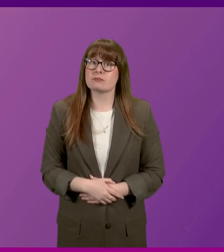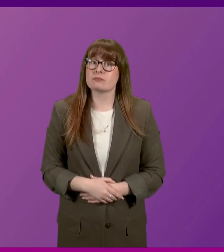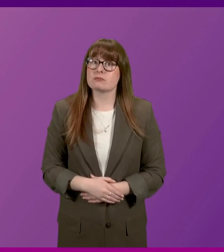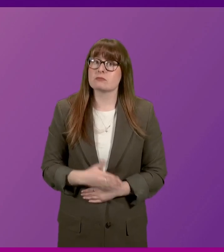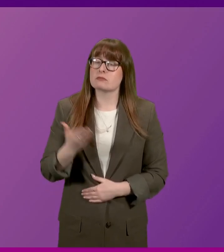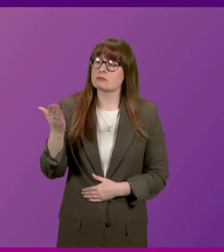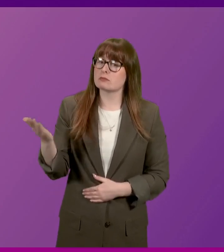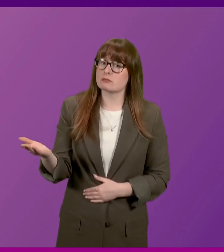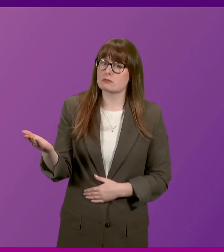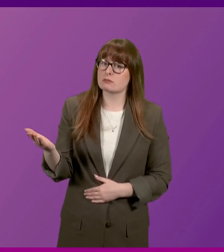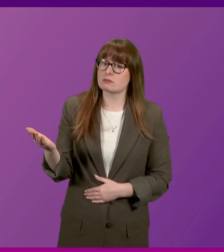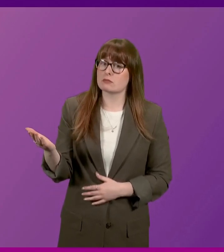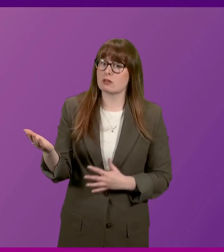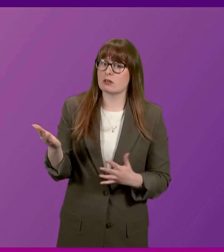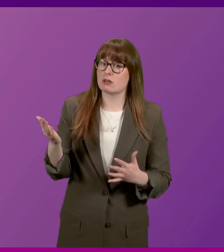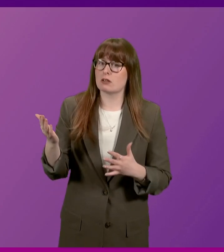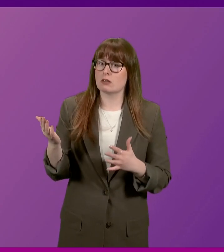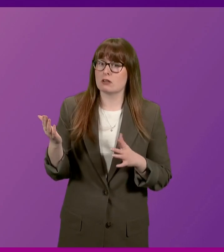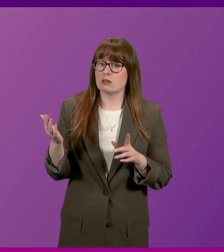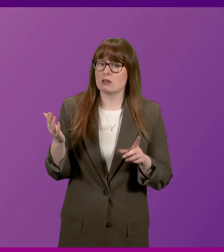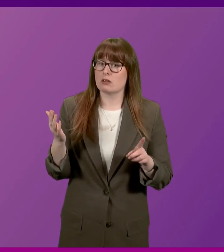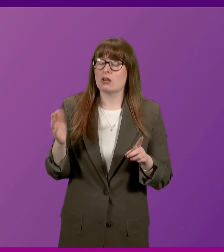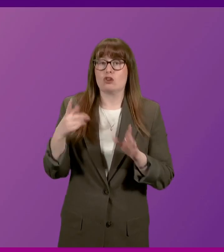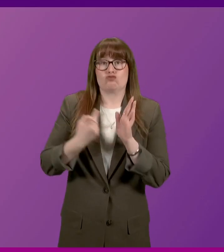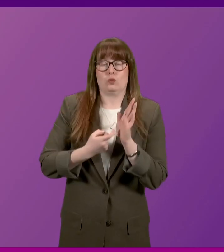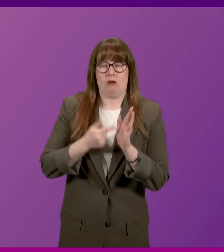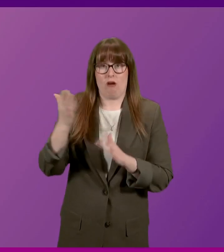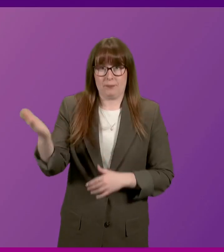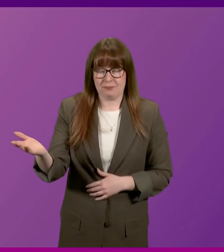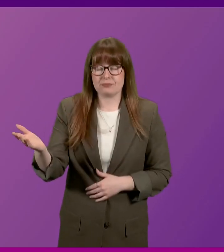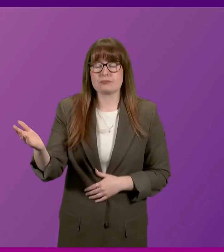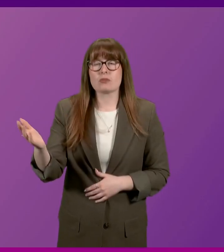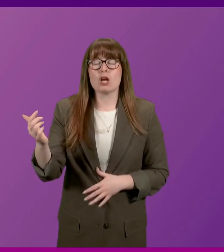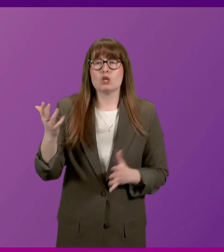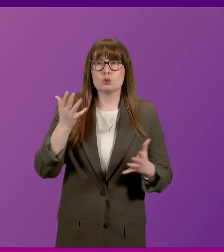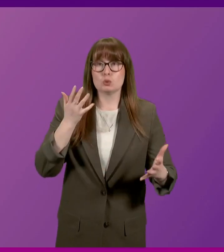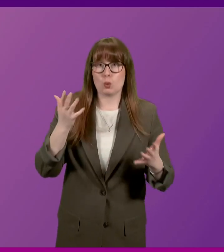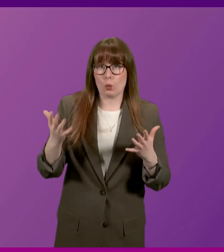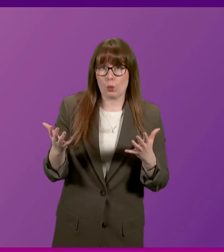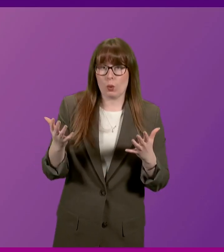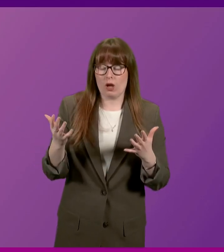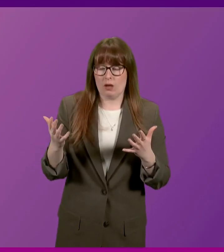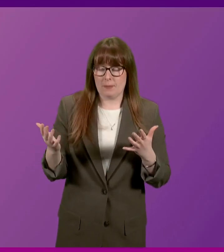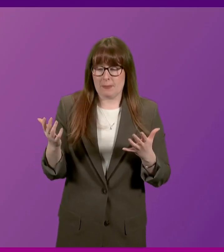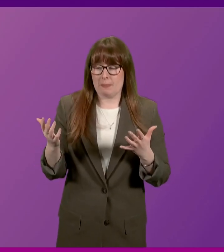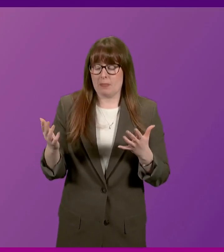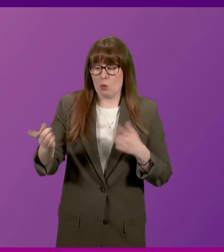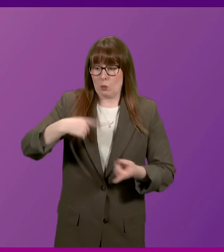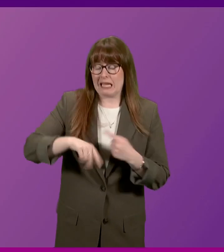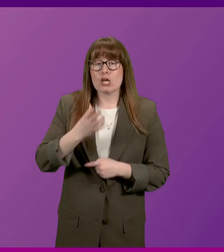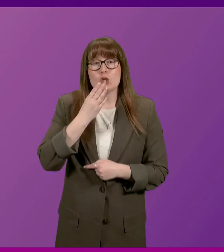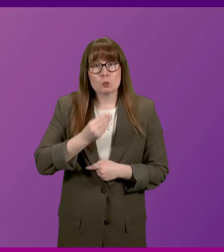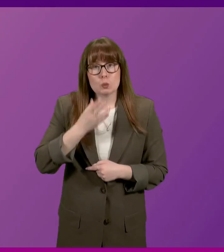How? Thank you. Rhoda? Sorry, come back in. So I guess how do we use the